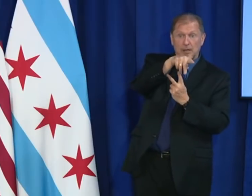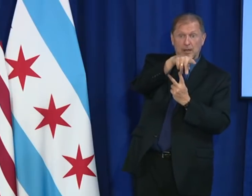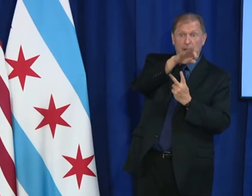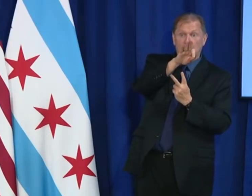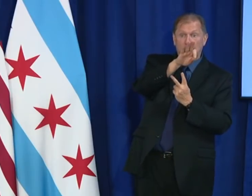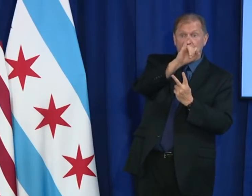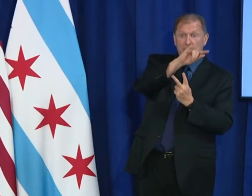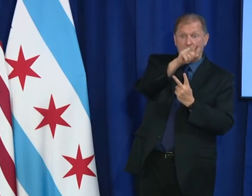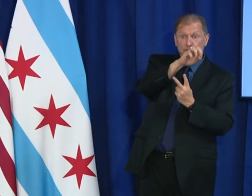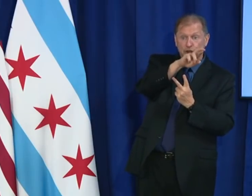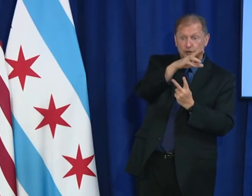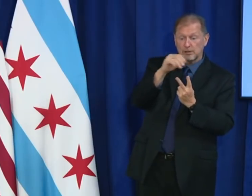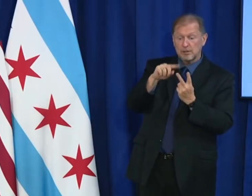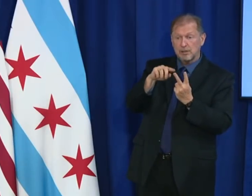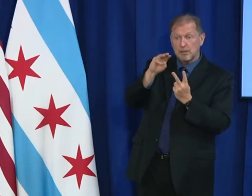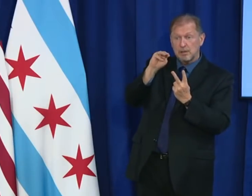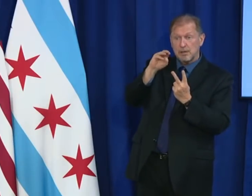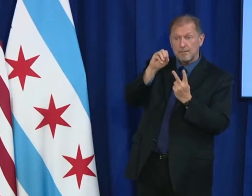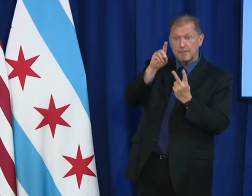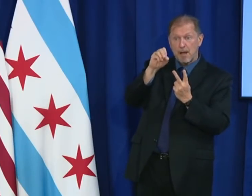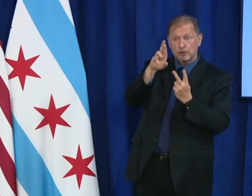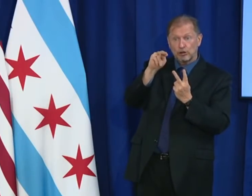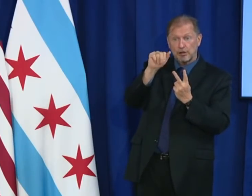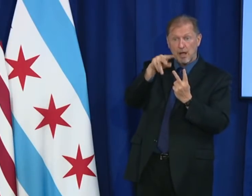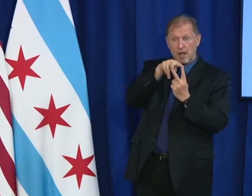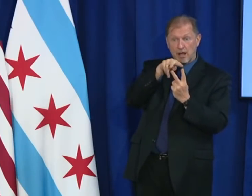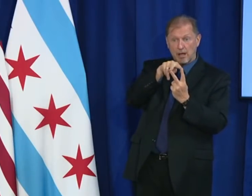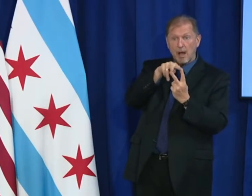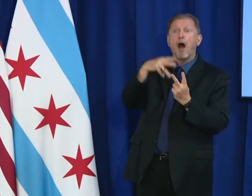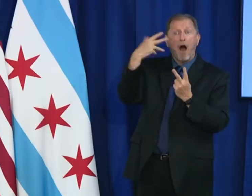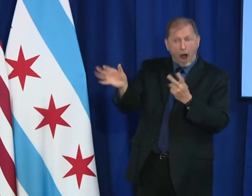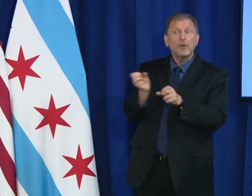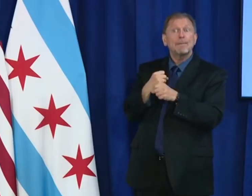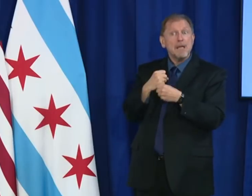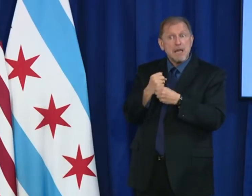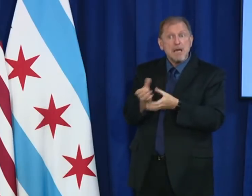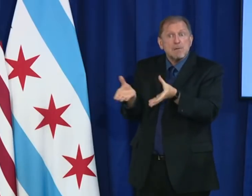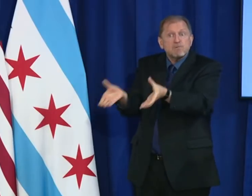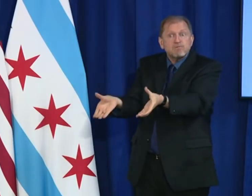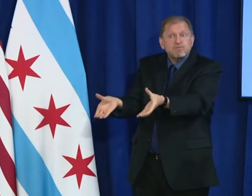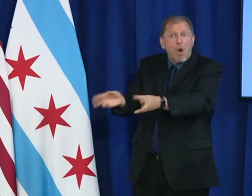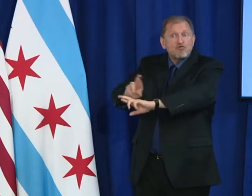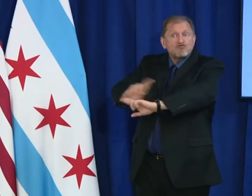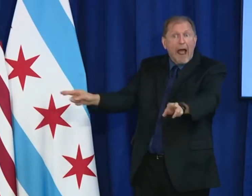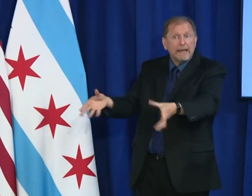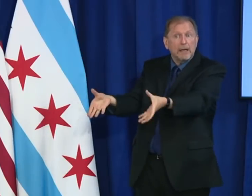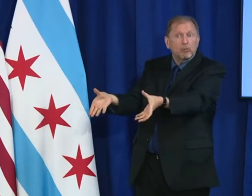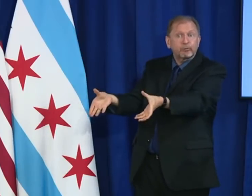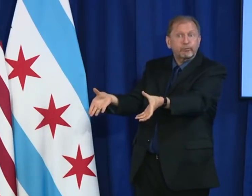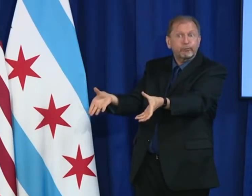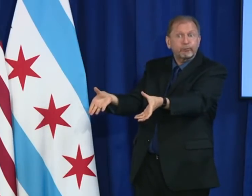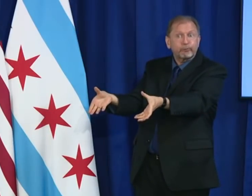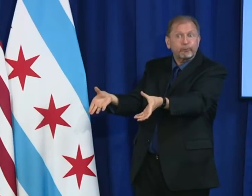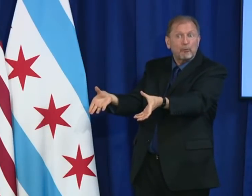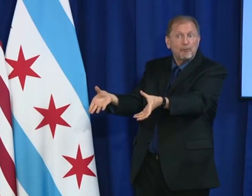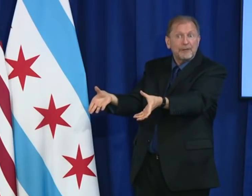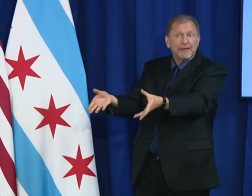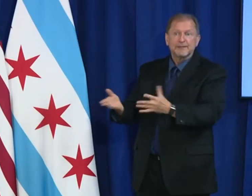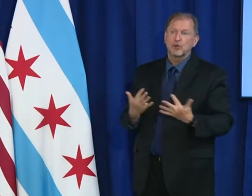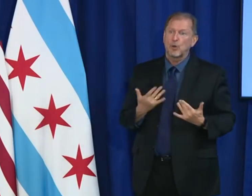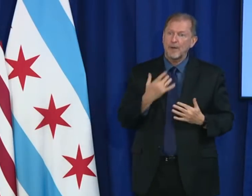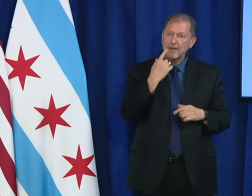already been produced, and they are in storage. And I would anticipate we may even see some